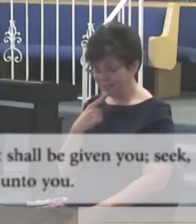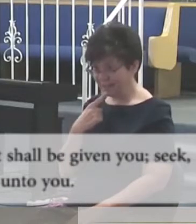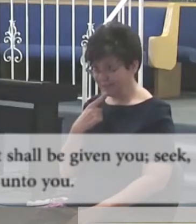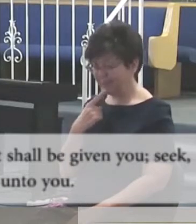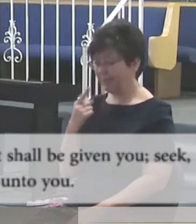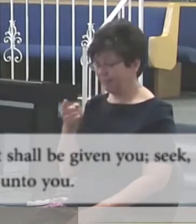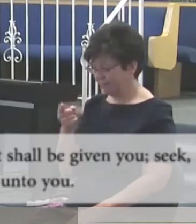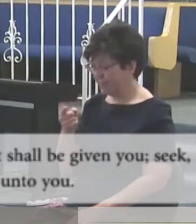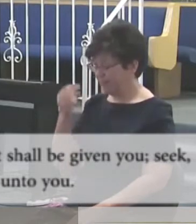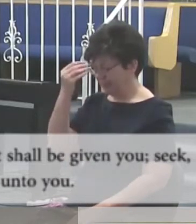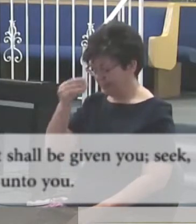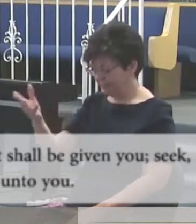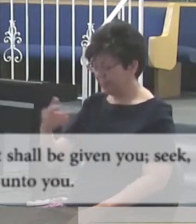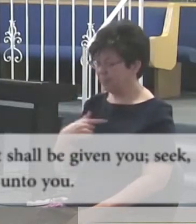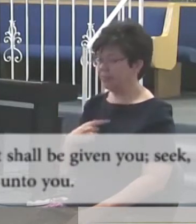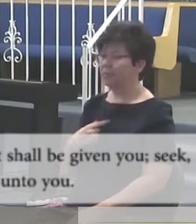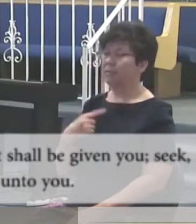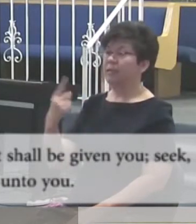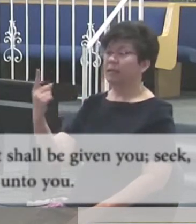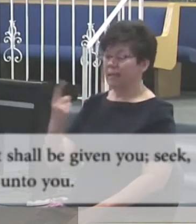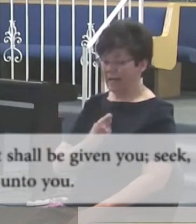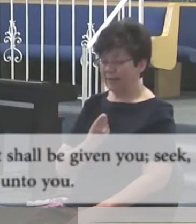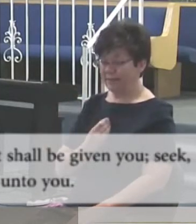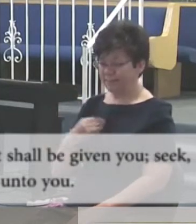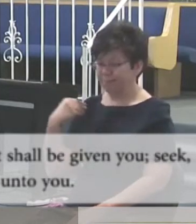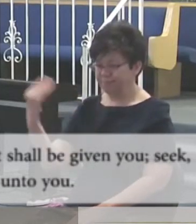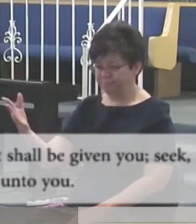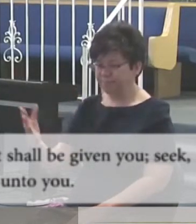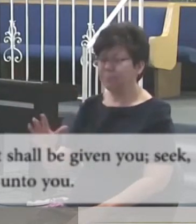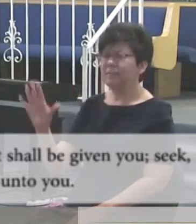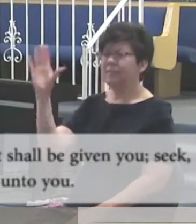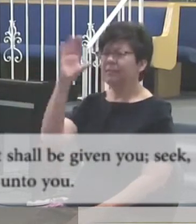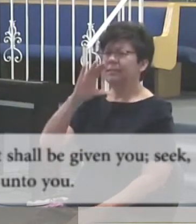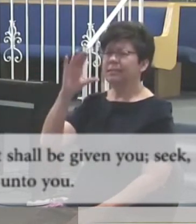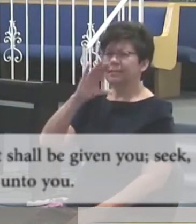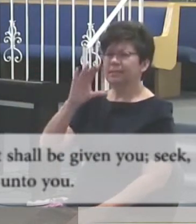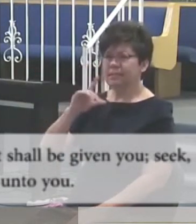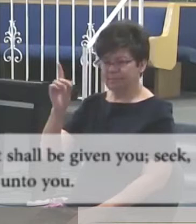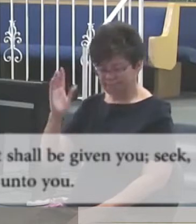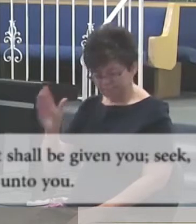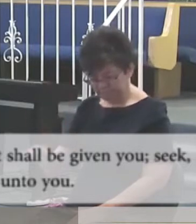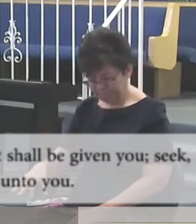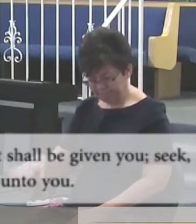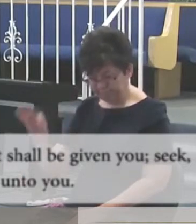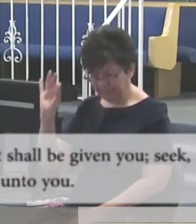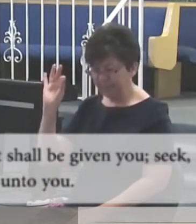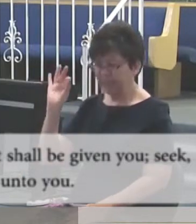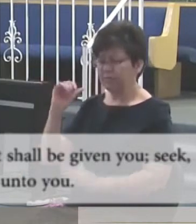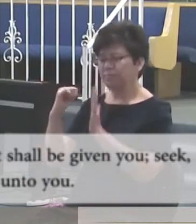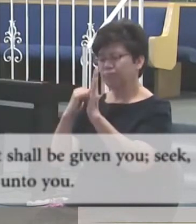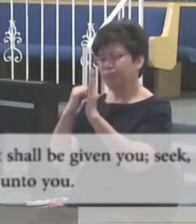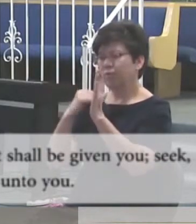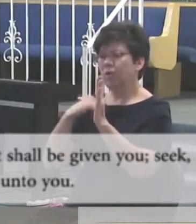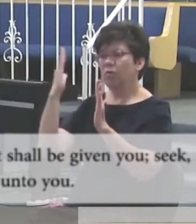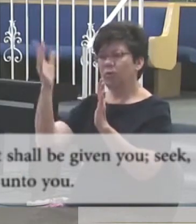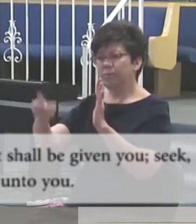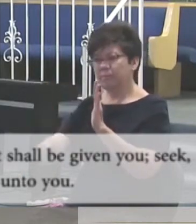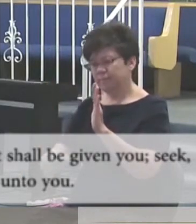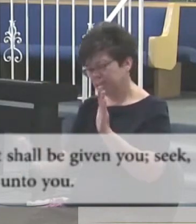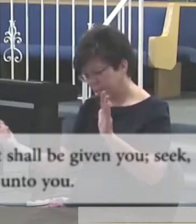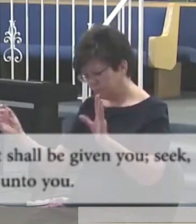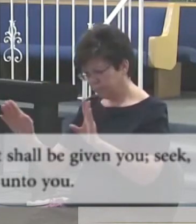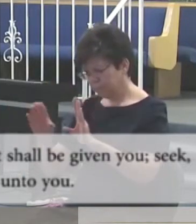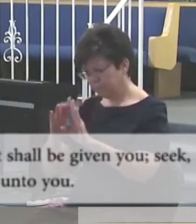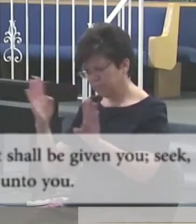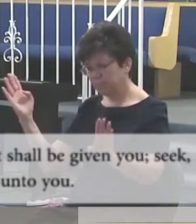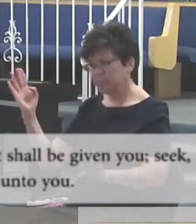ask, and it shall be given you. Seek, and you shall find. Knock, and it shall be opened unto